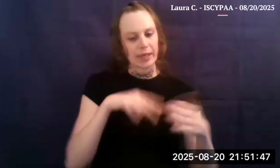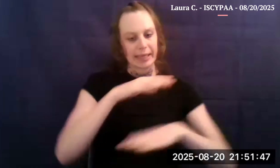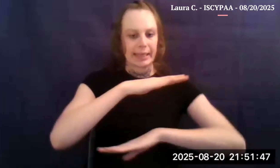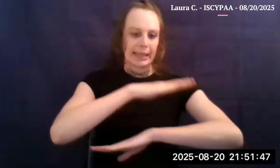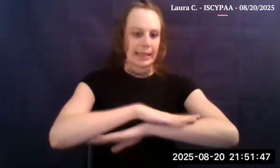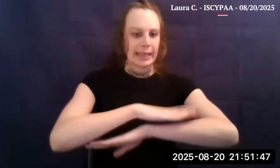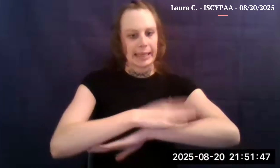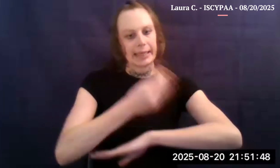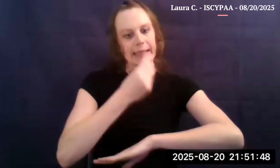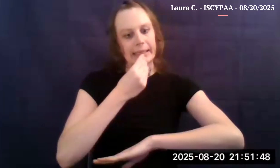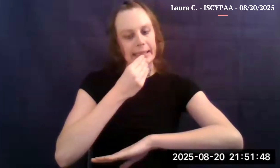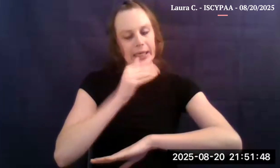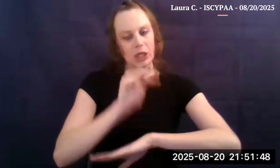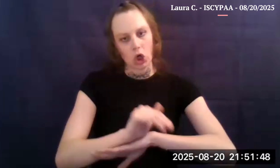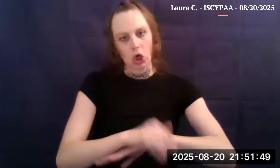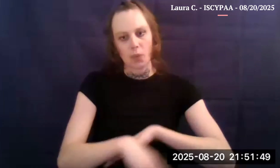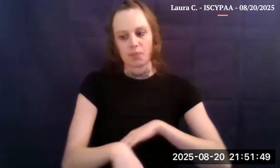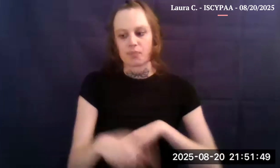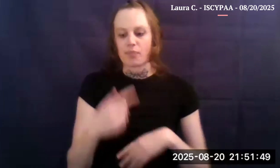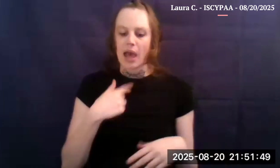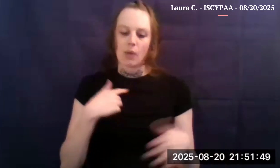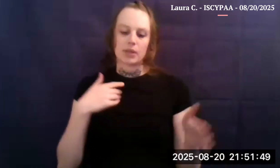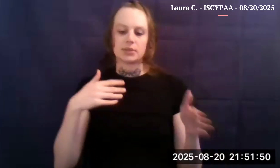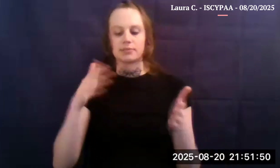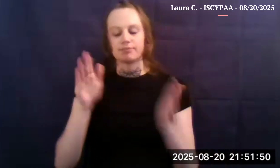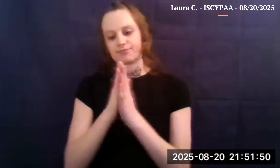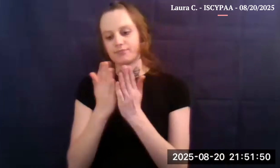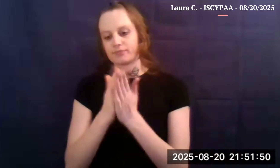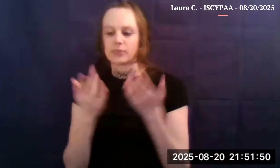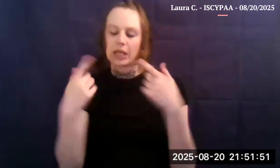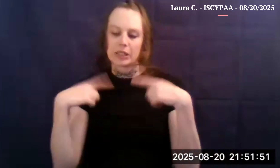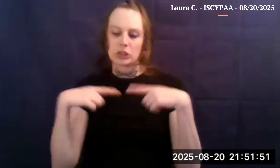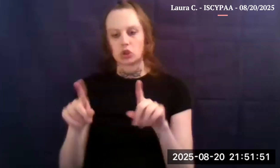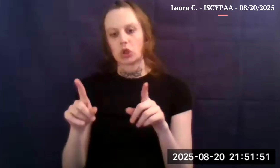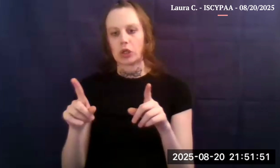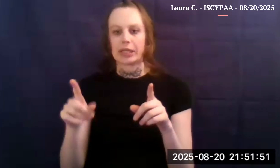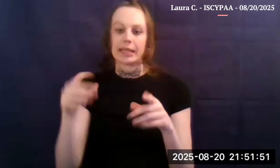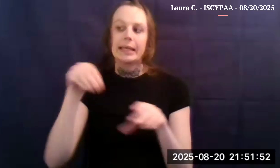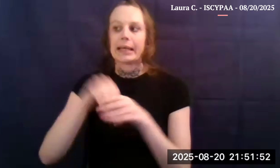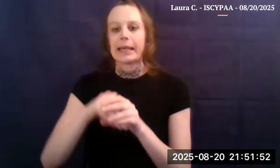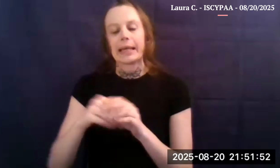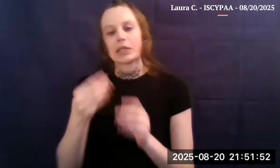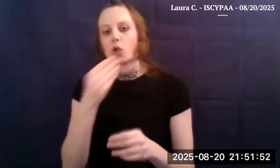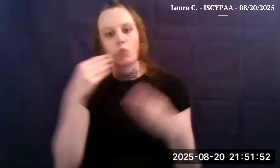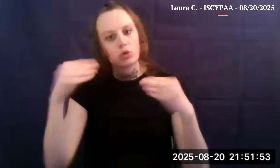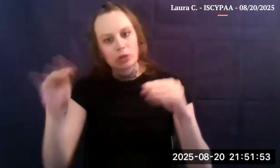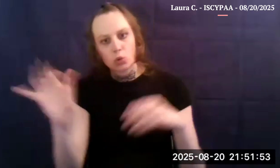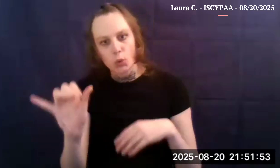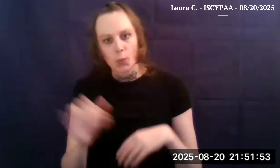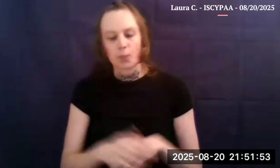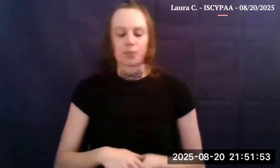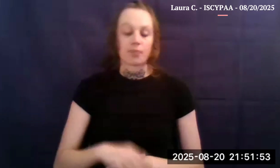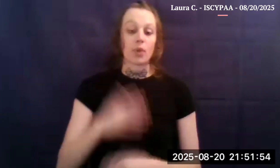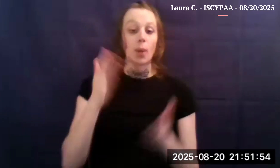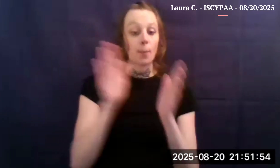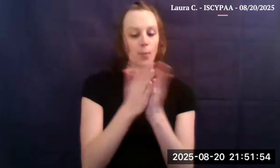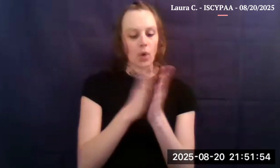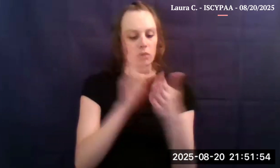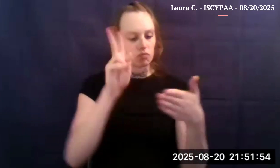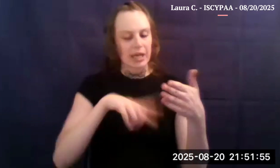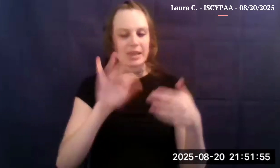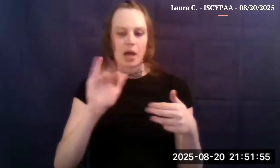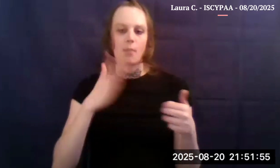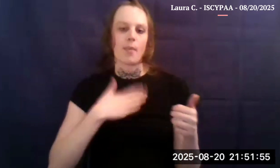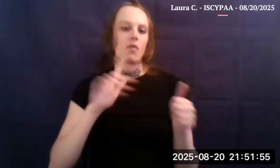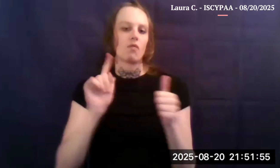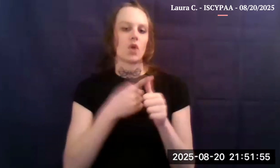And I realized that like books were my first escape from reality. It's what I could go and do so I